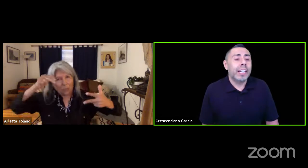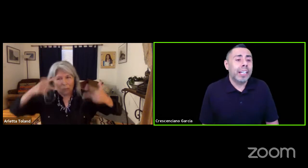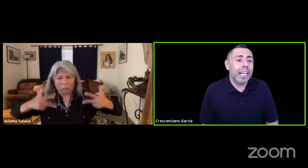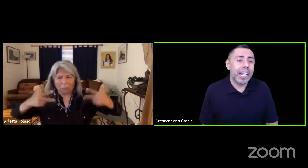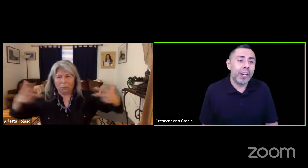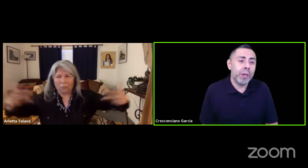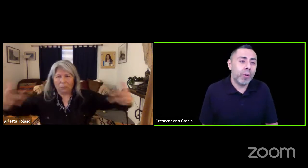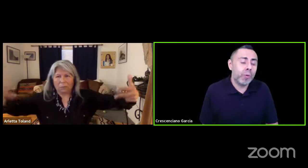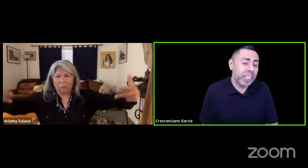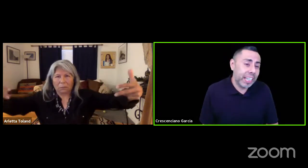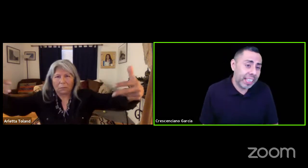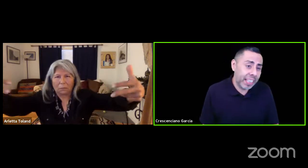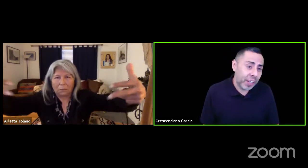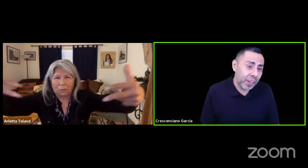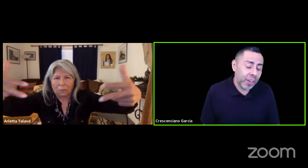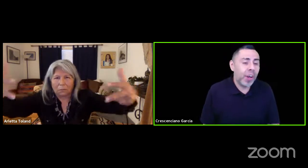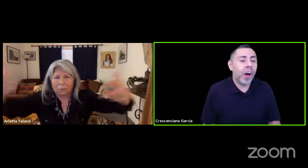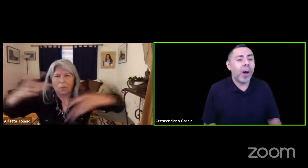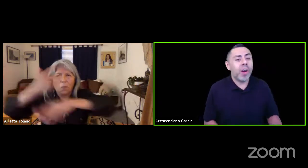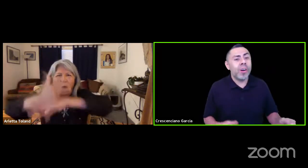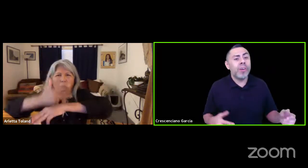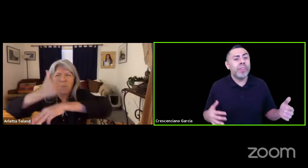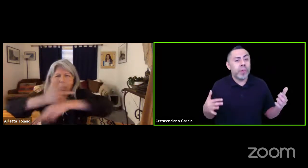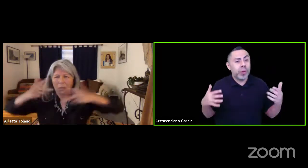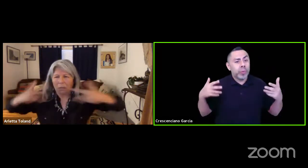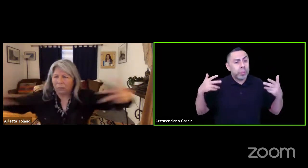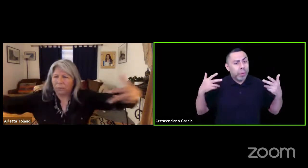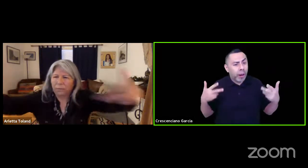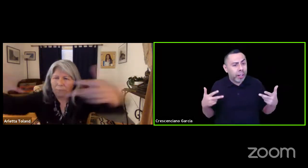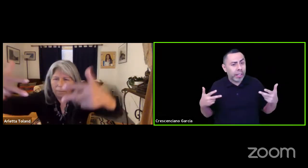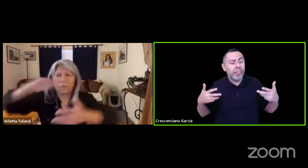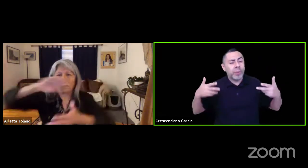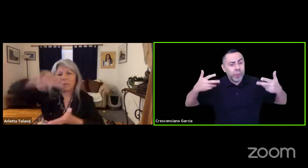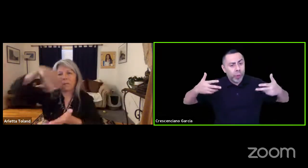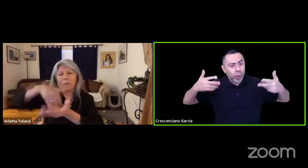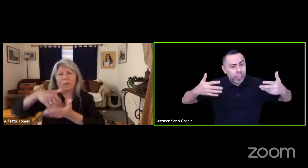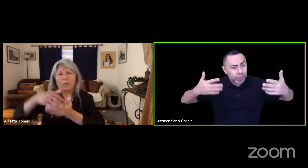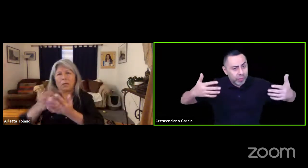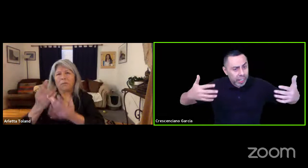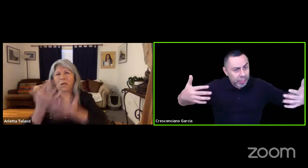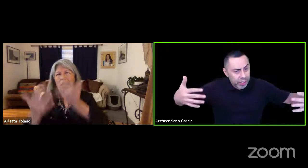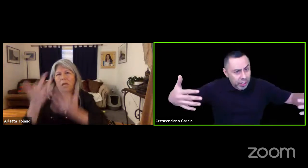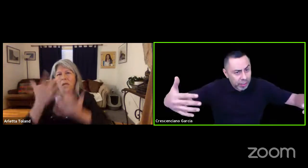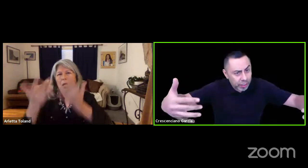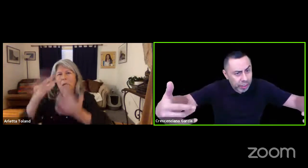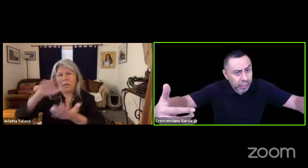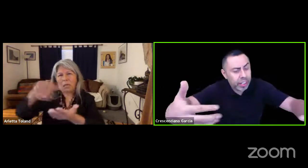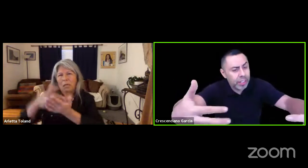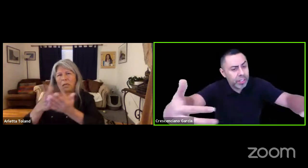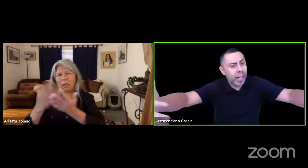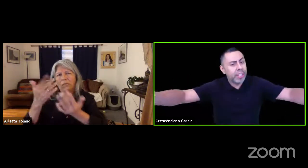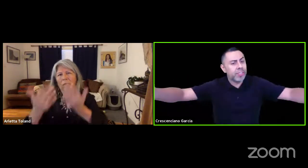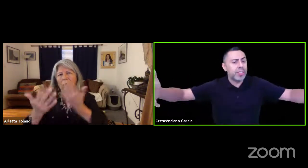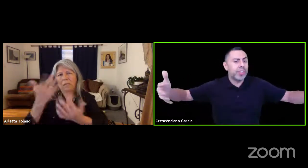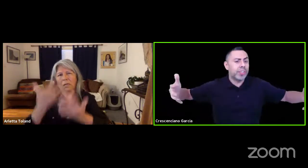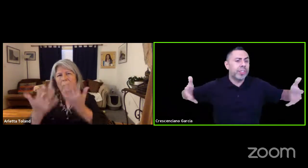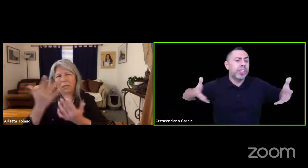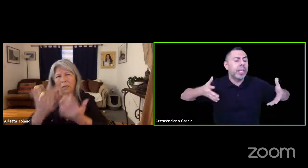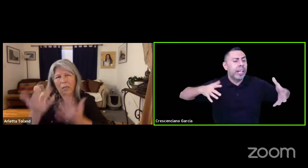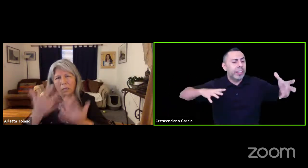And I remember when we get there, all the folk would park where the horses would face each other in a giant circle, and there would be